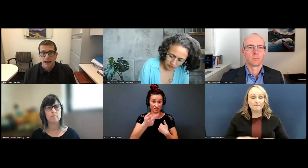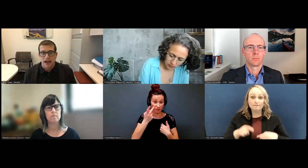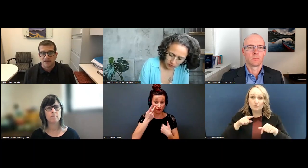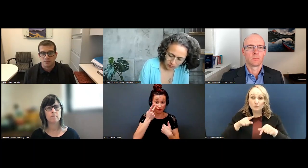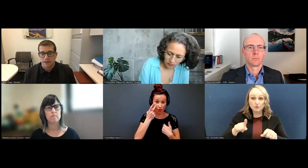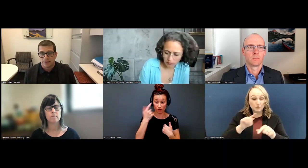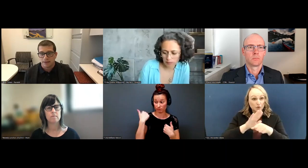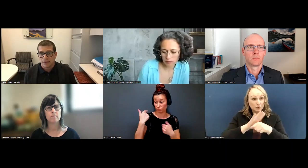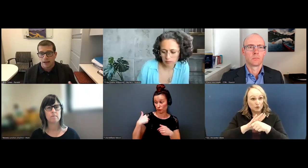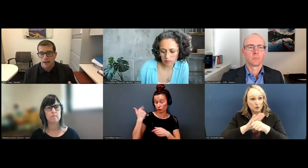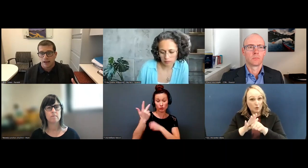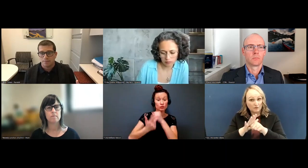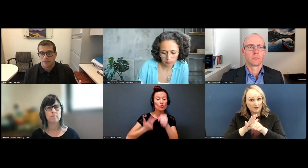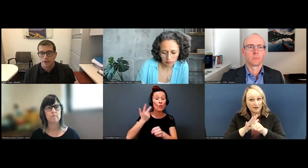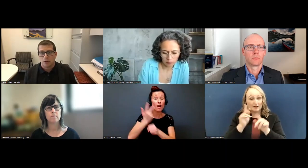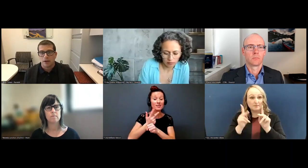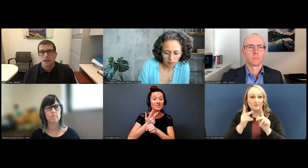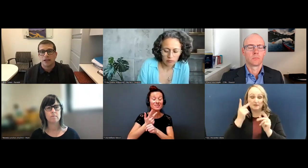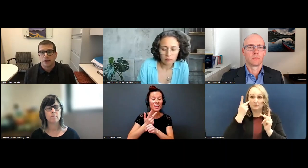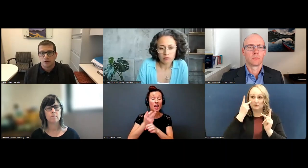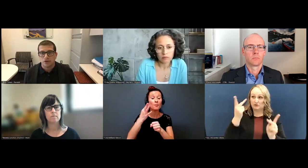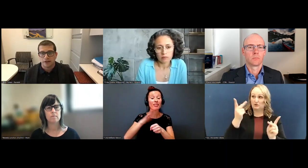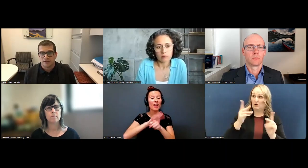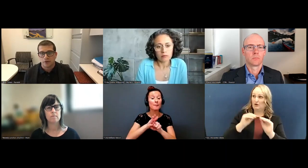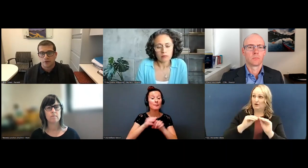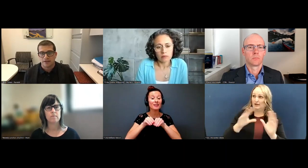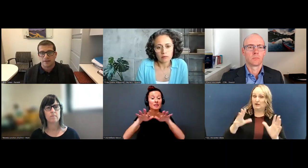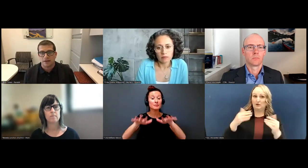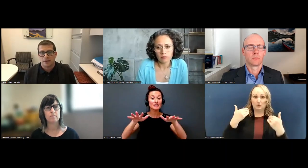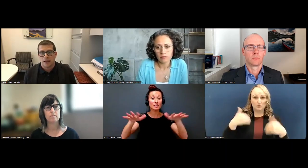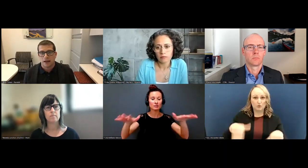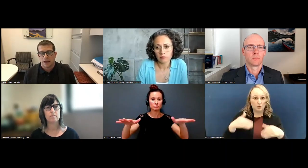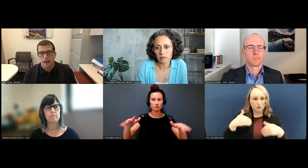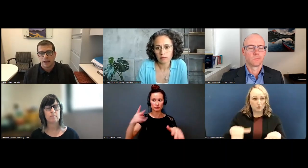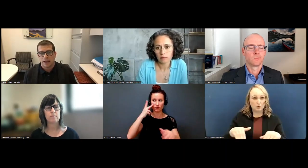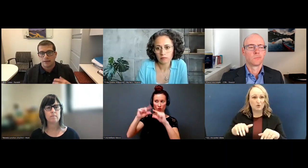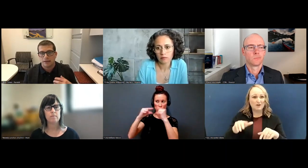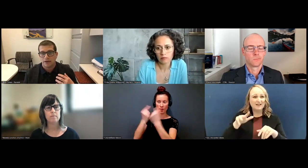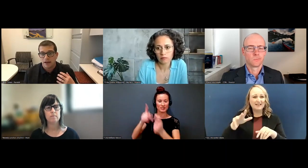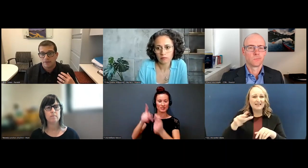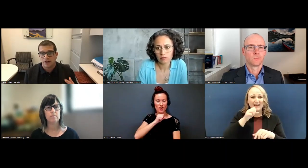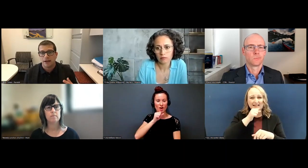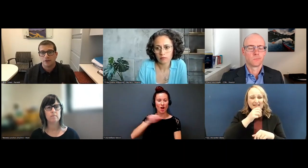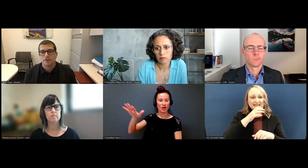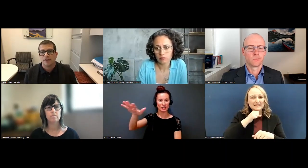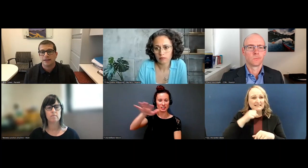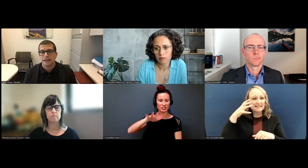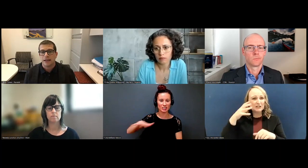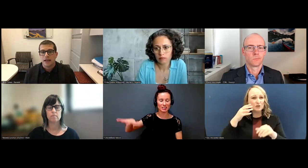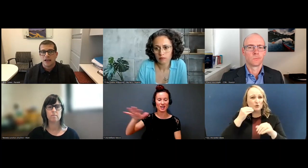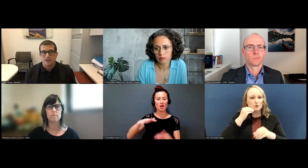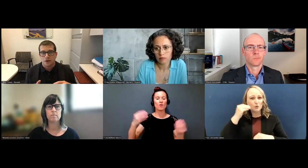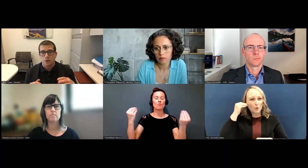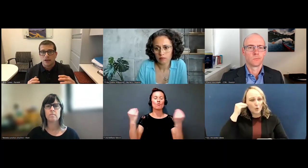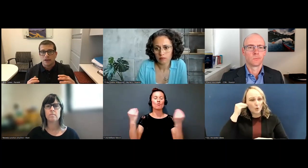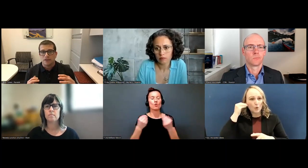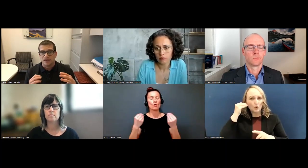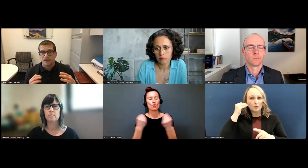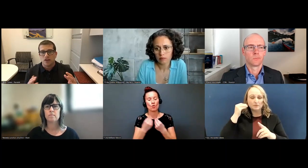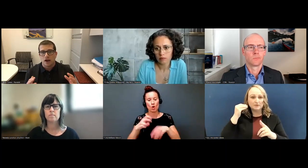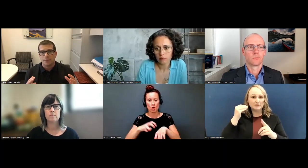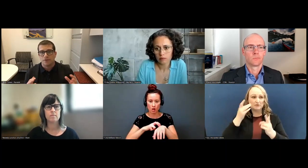pandemic, has been hugely stressed and very underfunded.